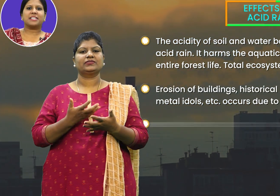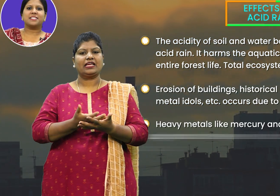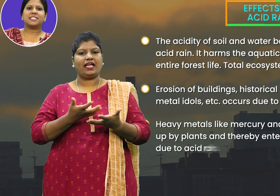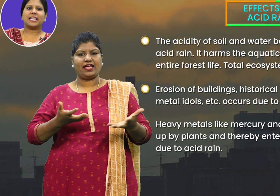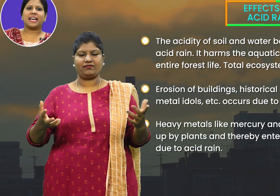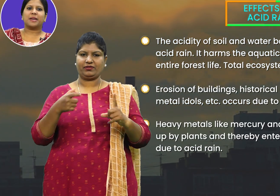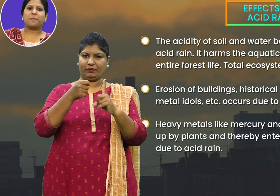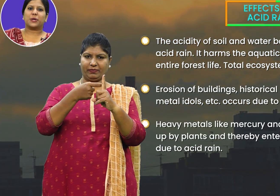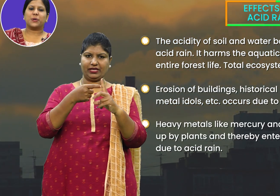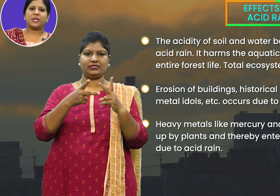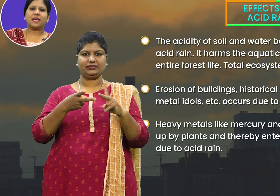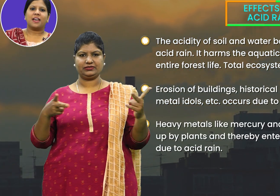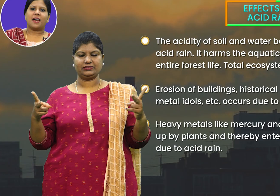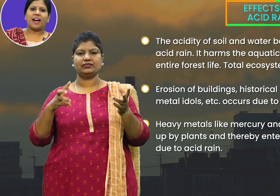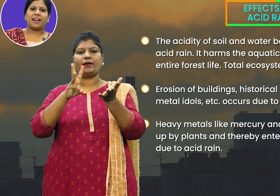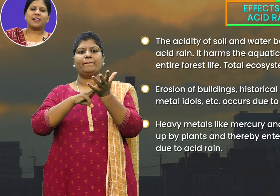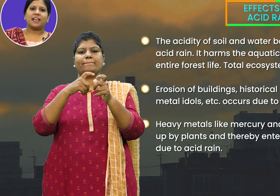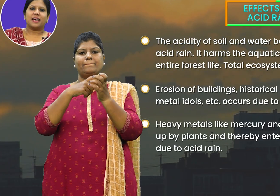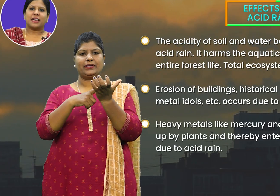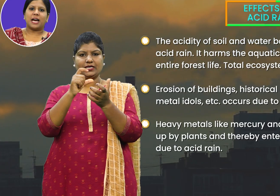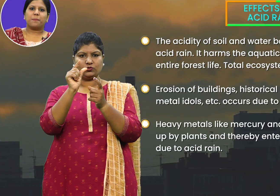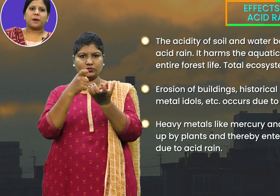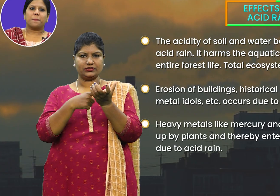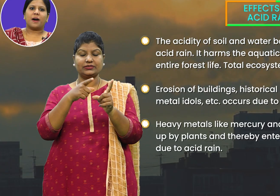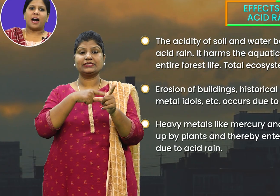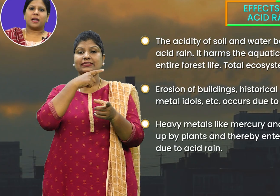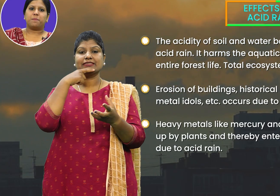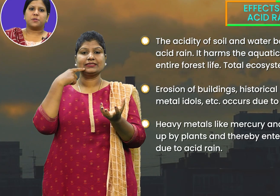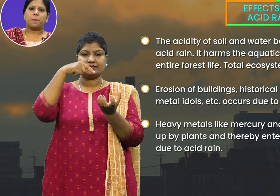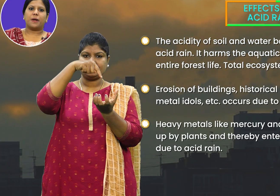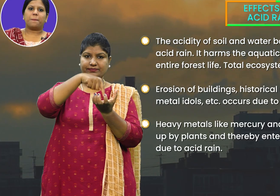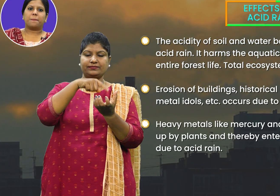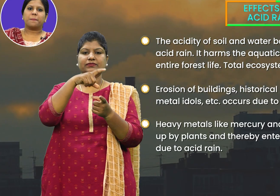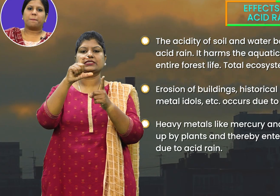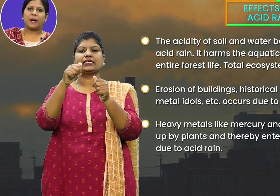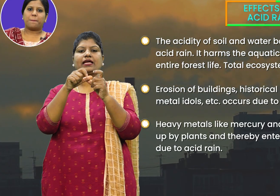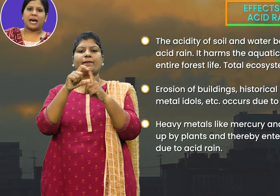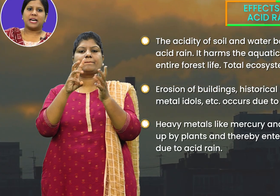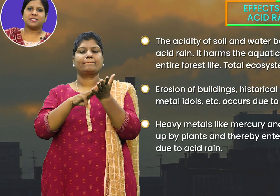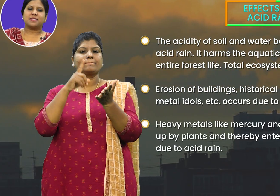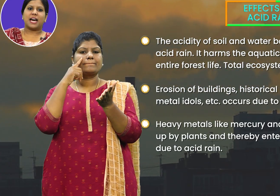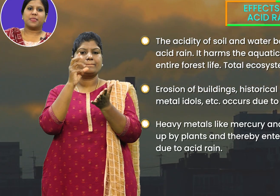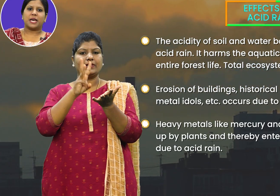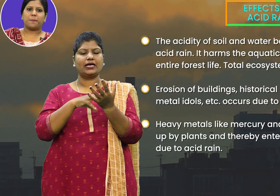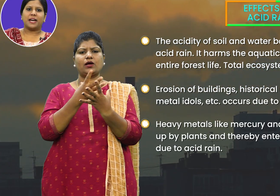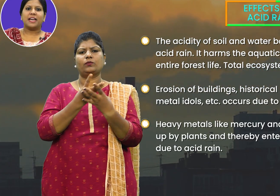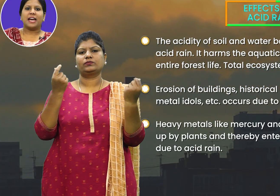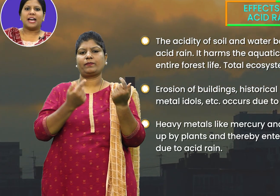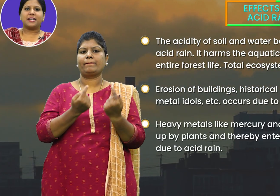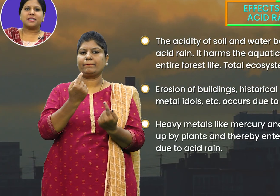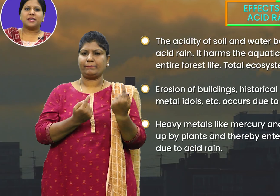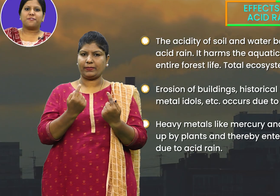Heavy metals like mercury and cadmium are absorbed up by plants and